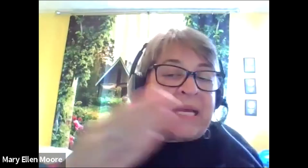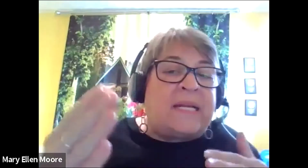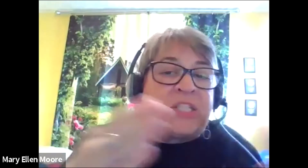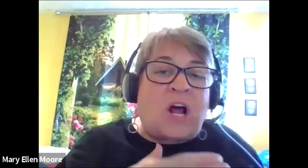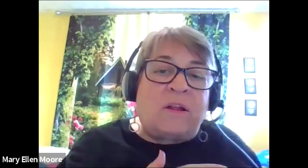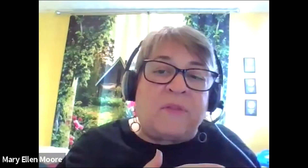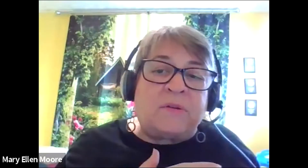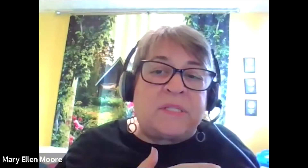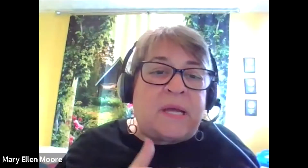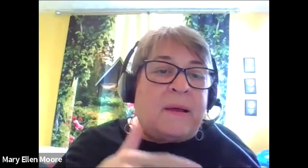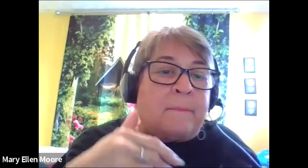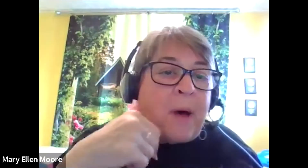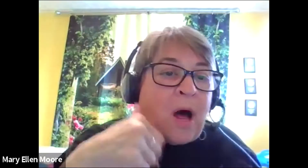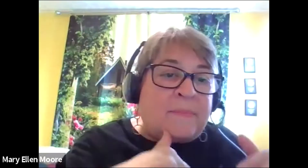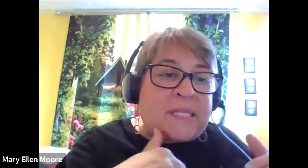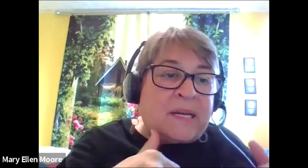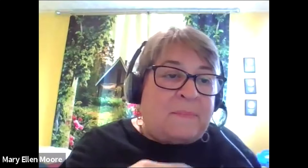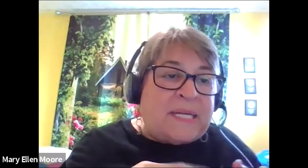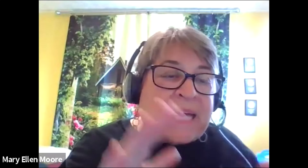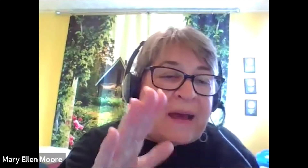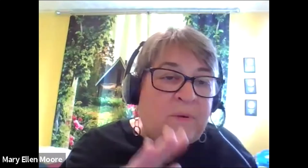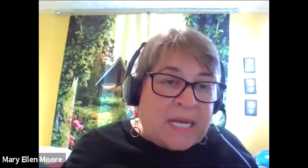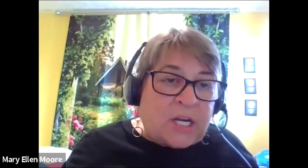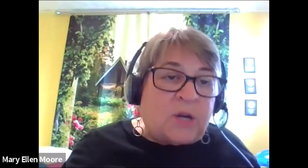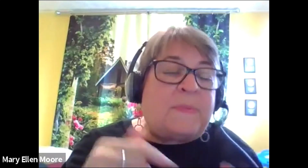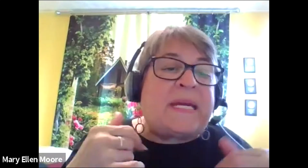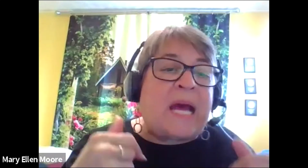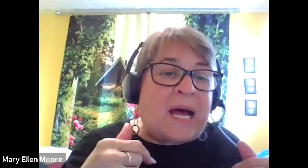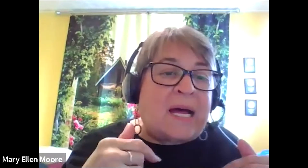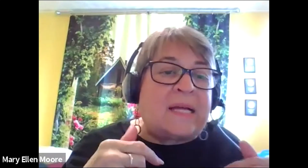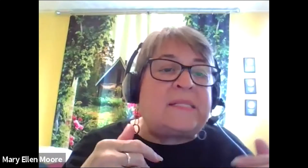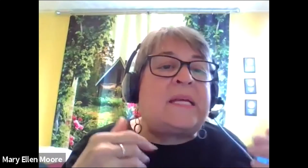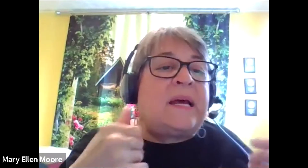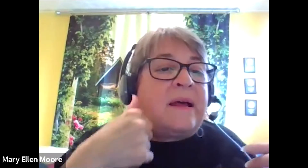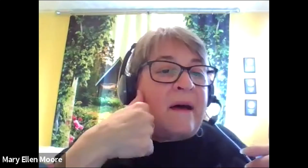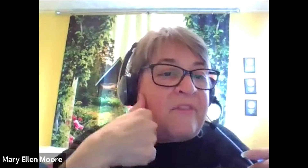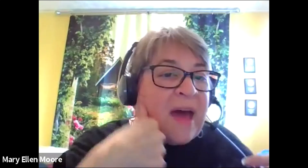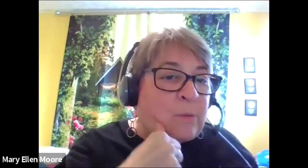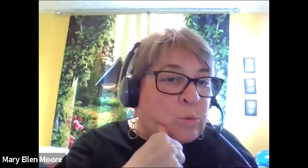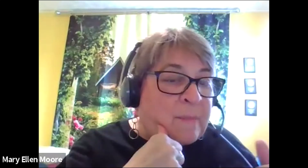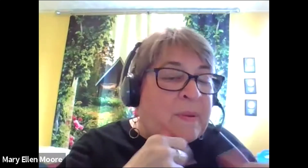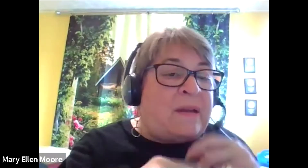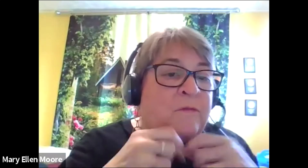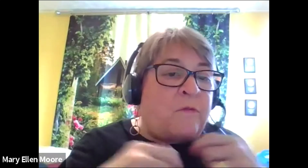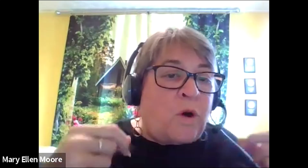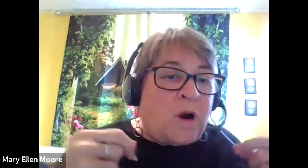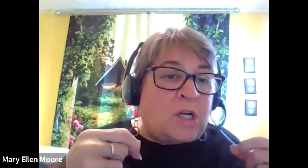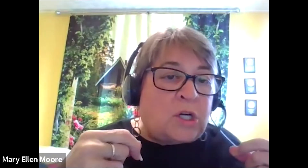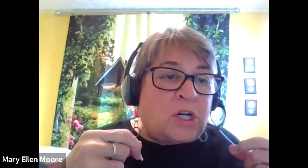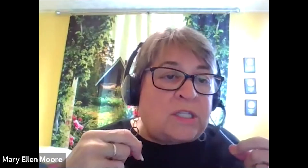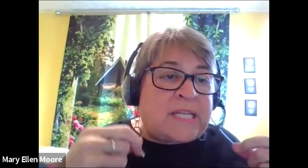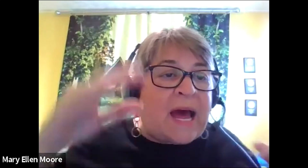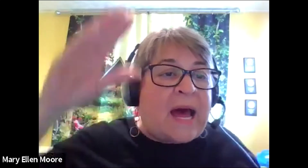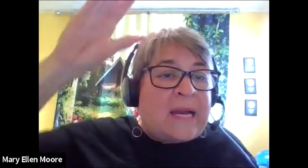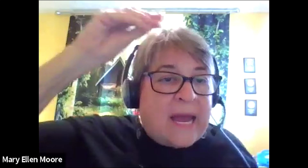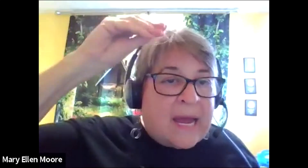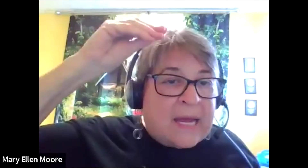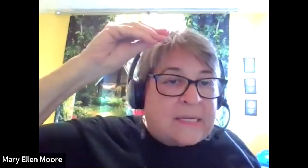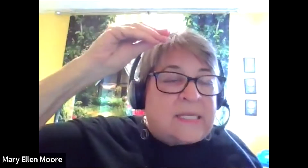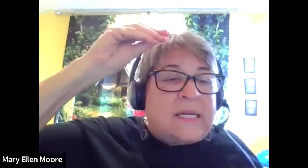into all of those. Mom's going to be down here because of that ribbon for a girl's hat, and